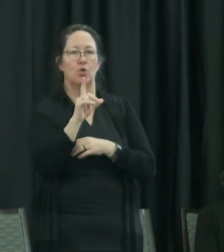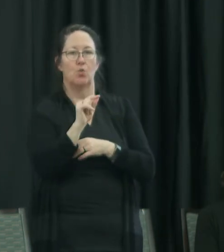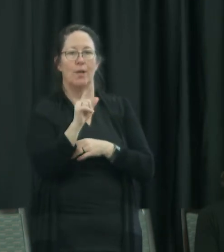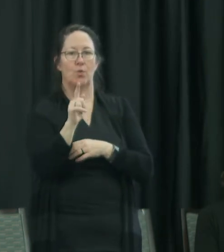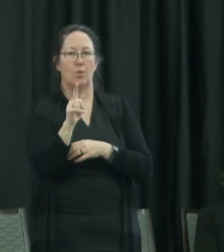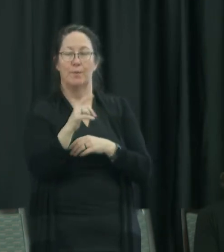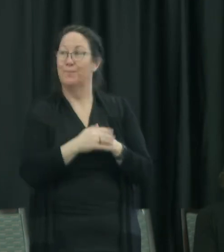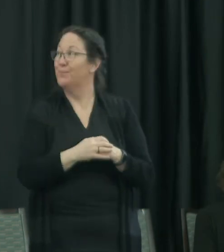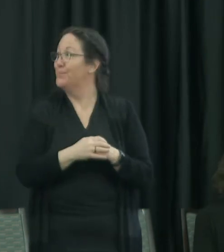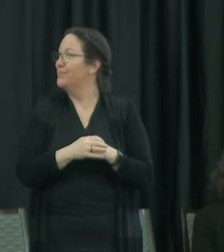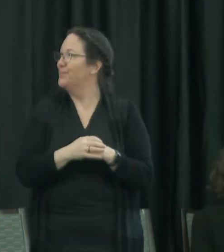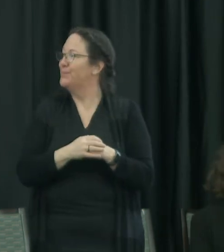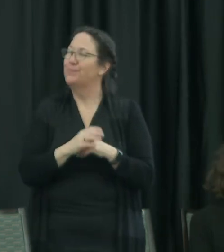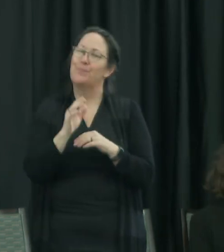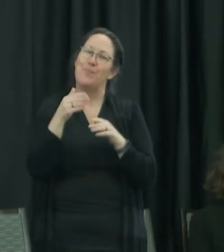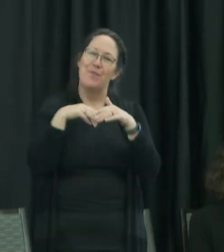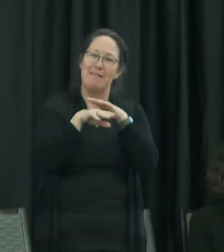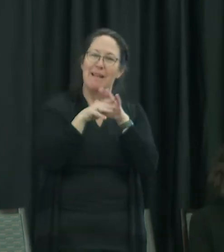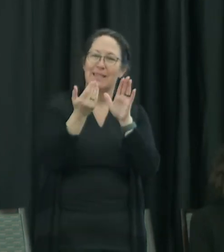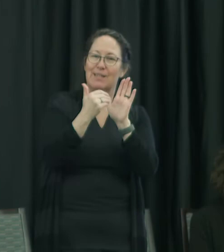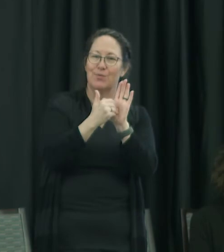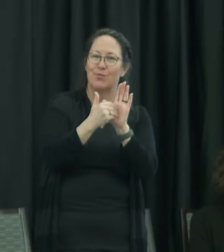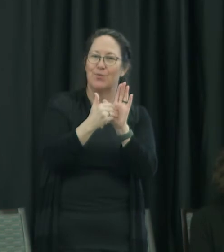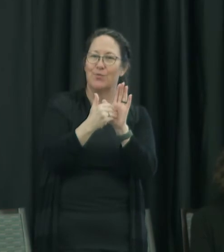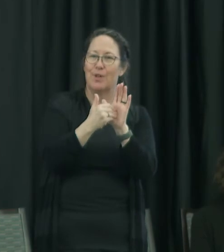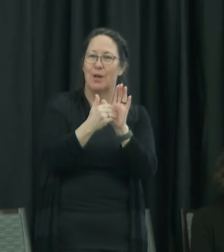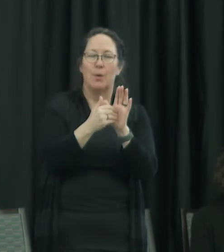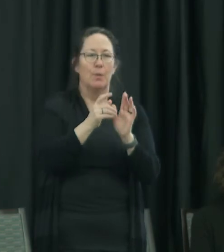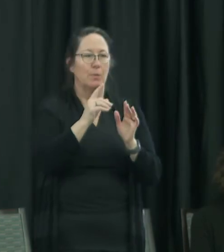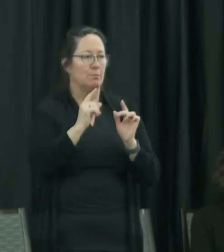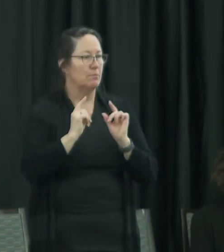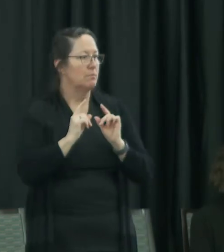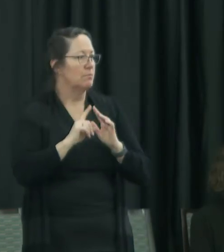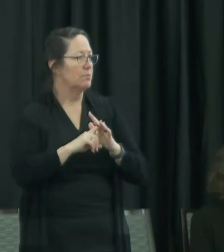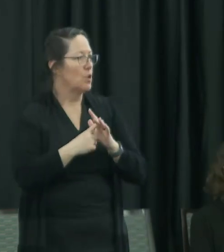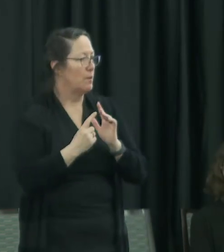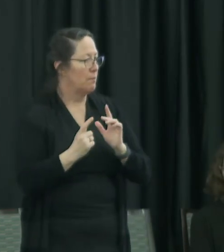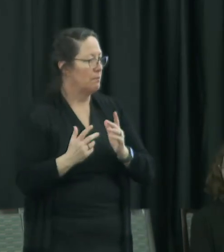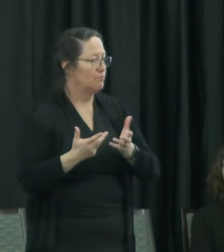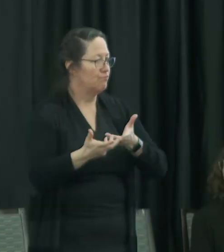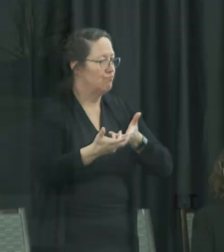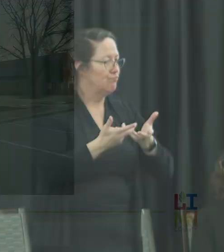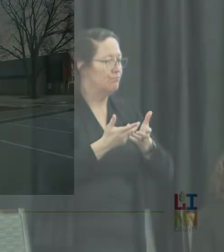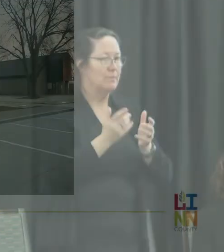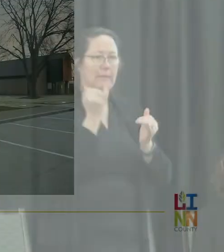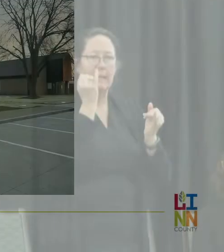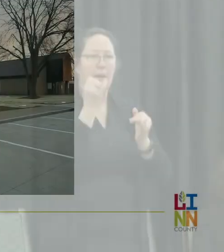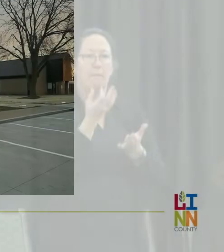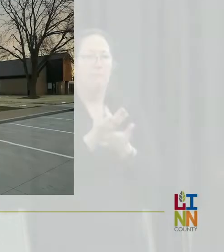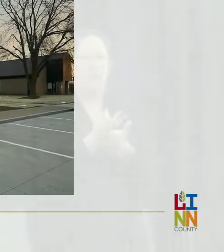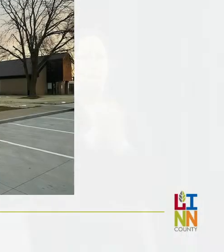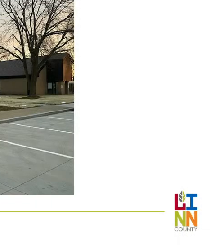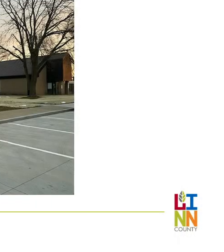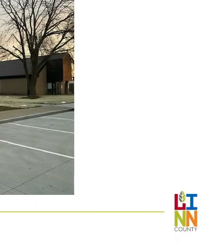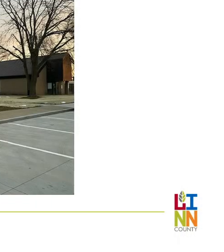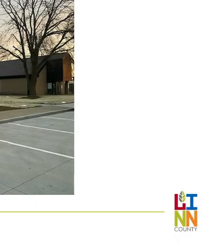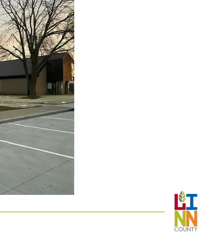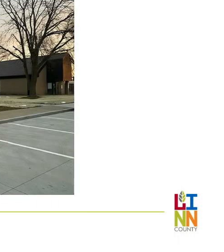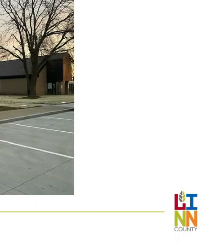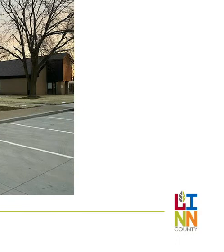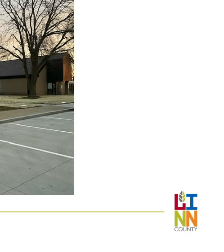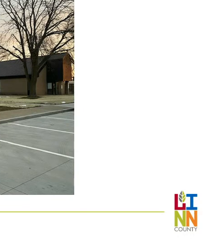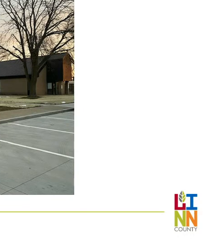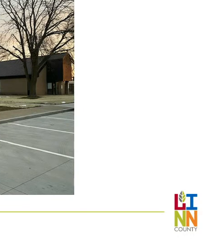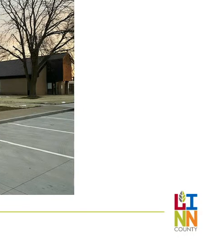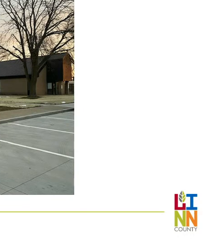2021. The Access Center started off as a whisper, an idea with no money, no location, no services,